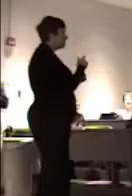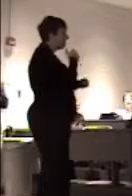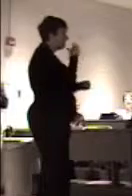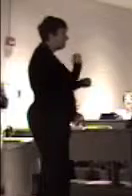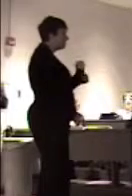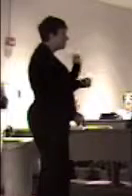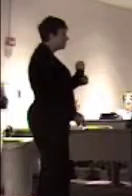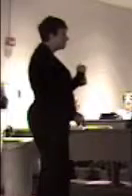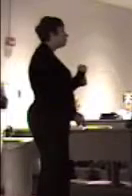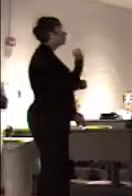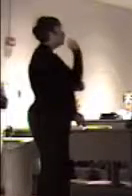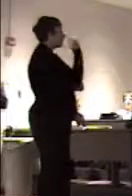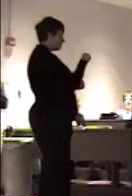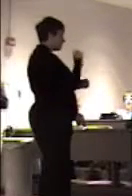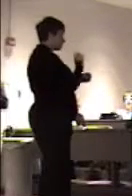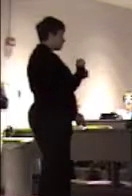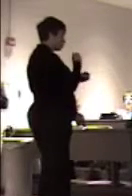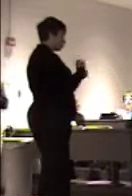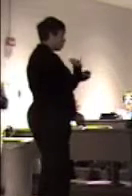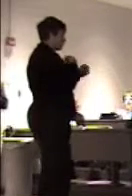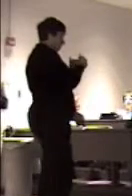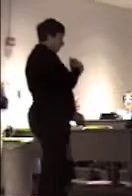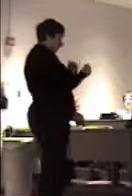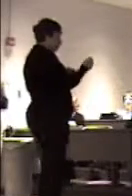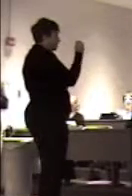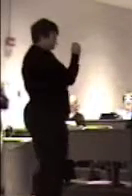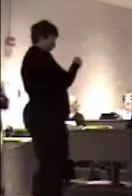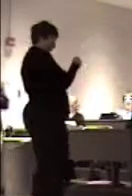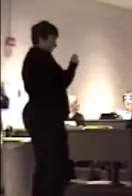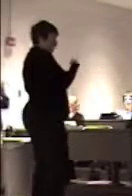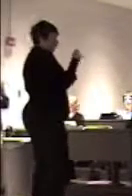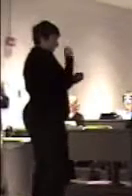that doesn't work. Well, it does work. Is it a sport? Yes, then it's working.